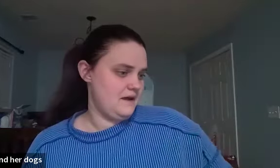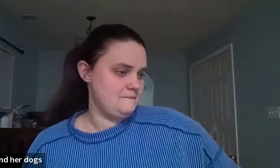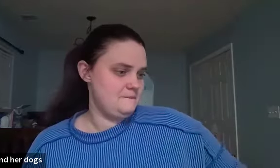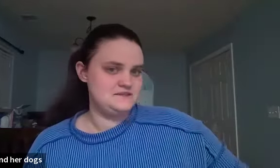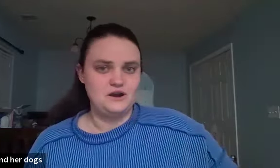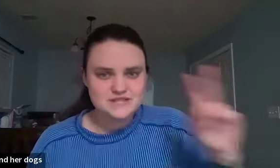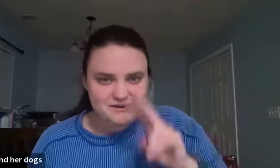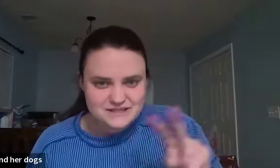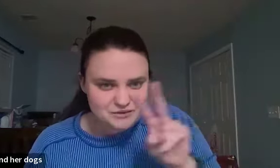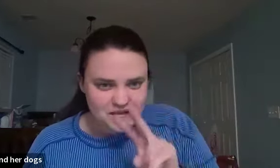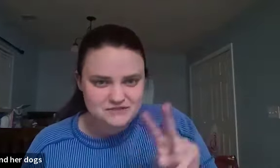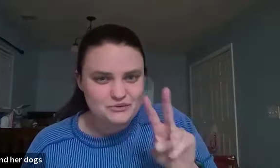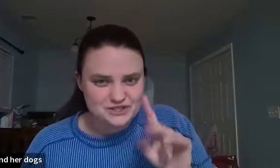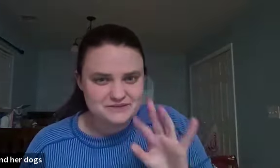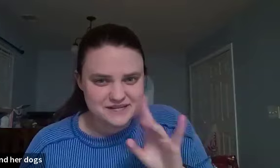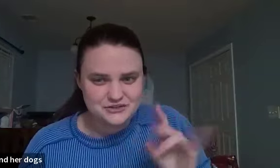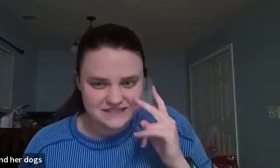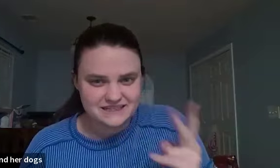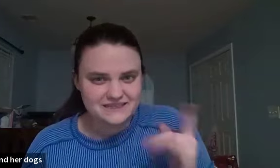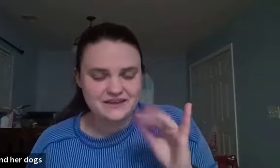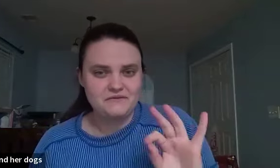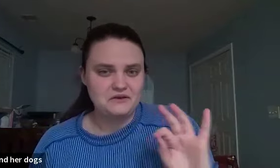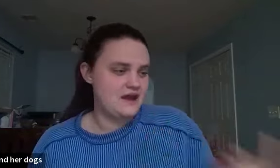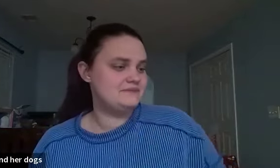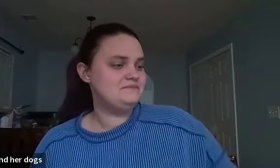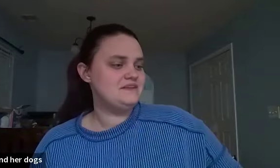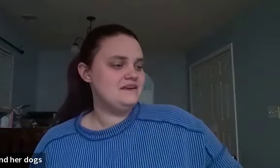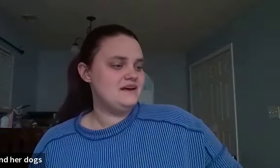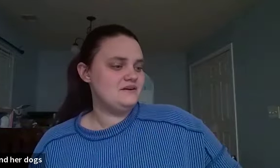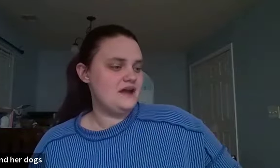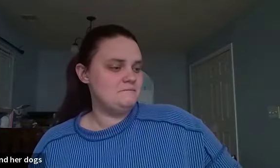Okay. Sorry, I always like to watch everyone do it to make sure they see it and they got it. Okay.